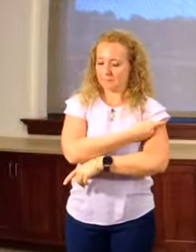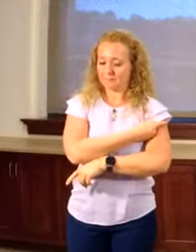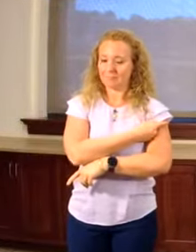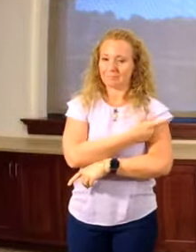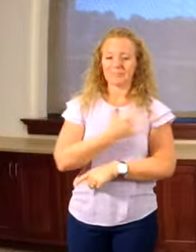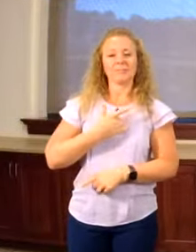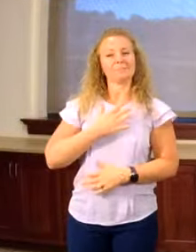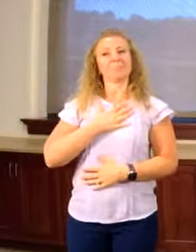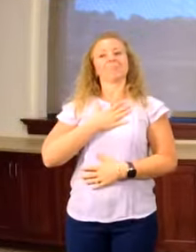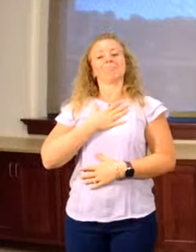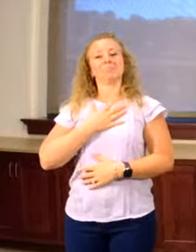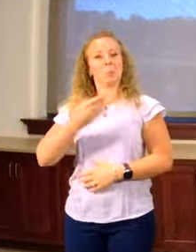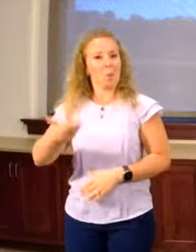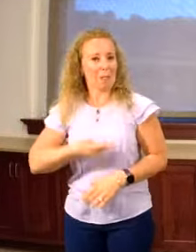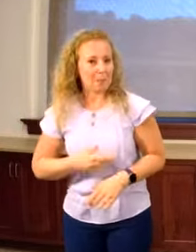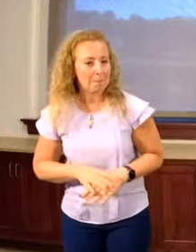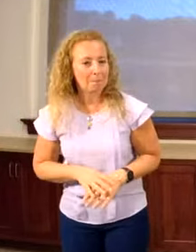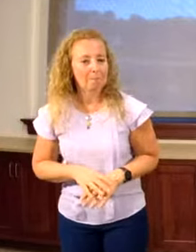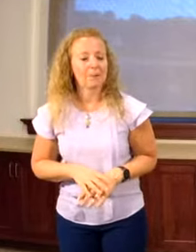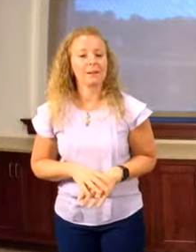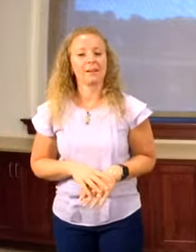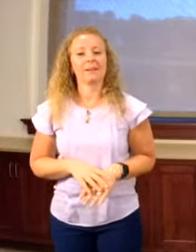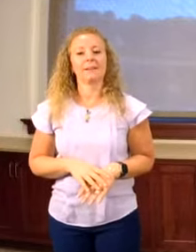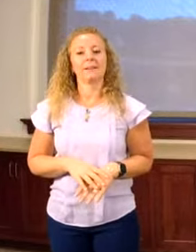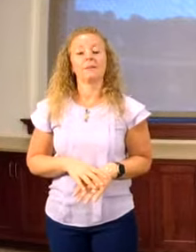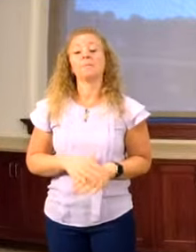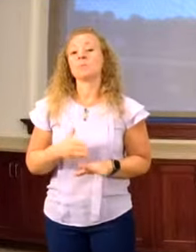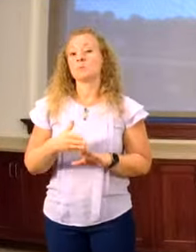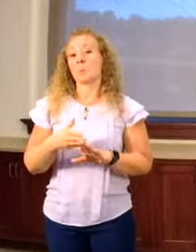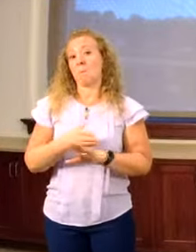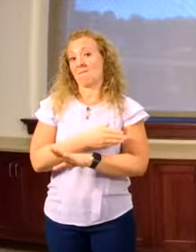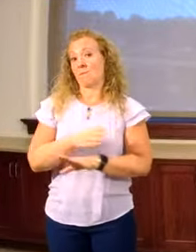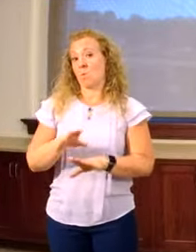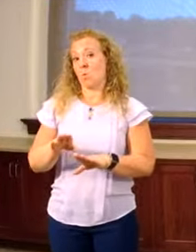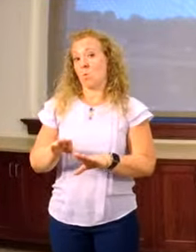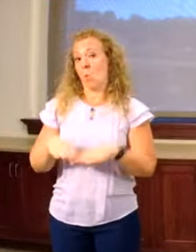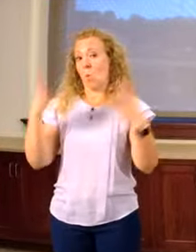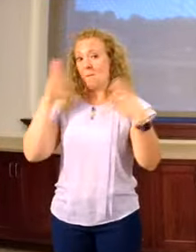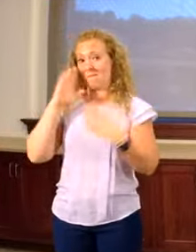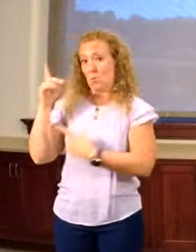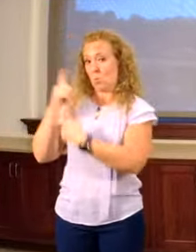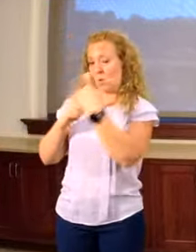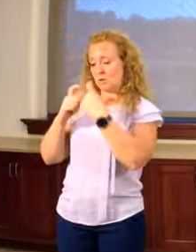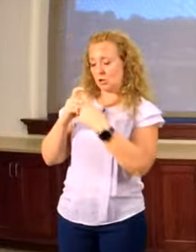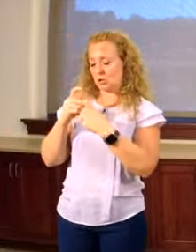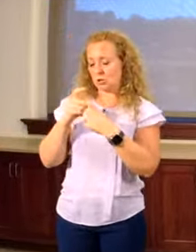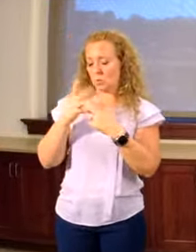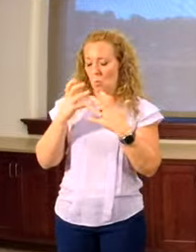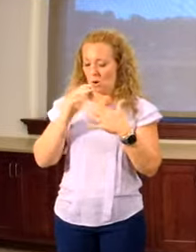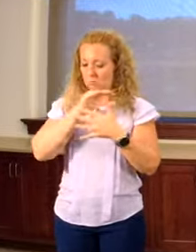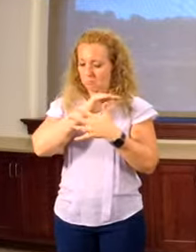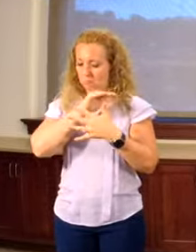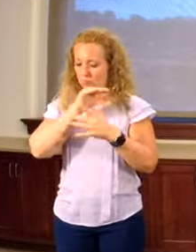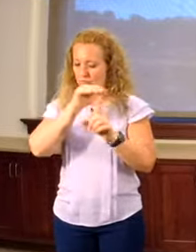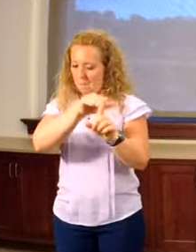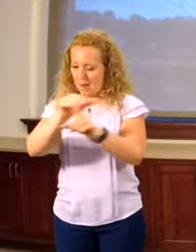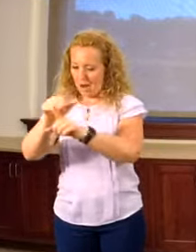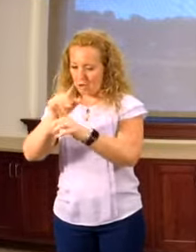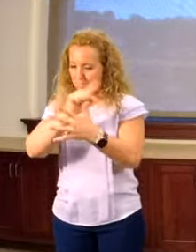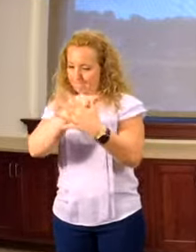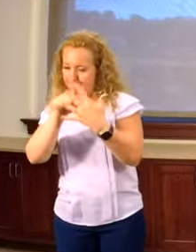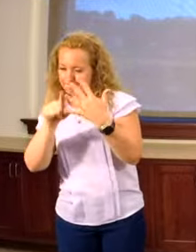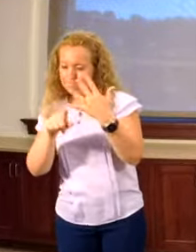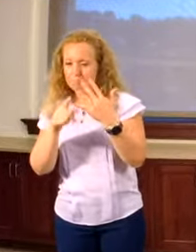was certainly a welcome sight. So before we open the briefing for questions, a quick reminder of some changes in